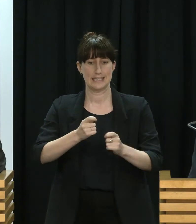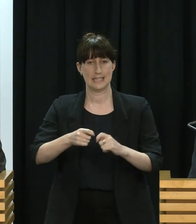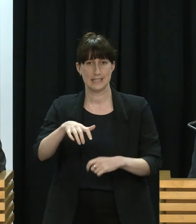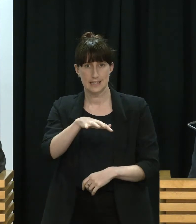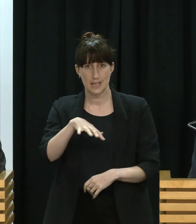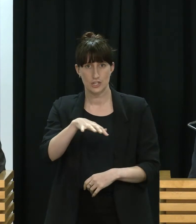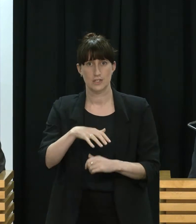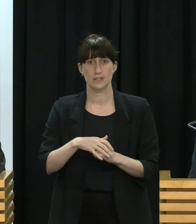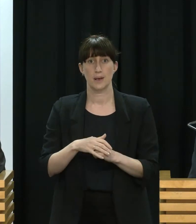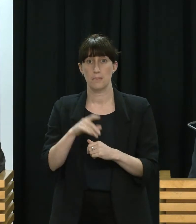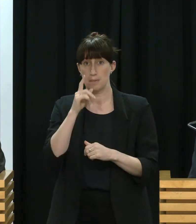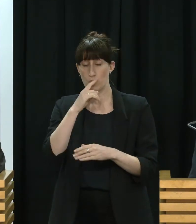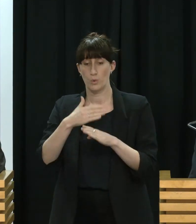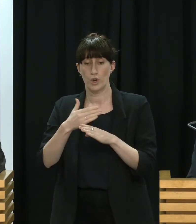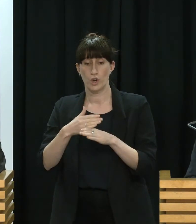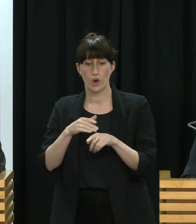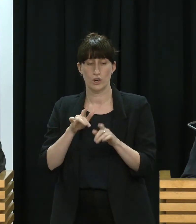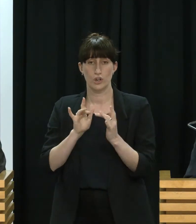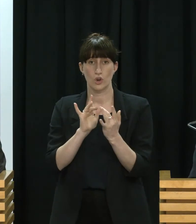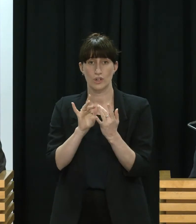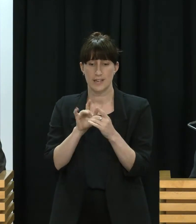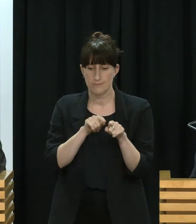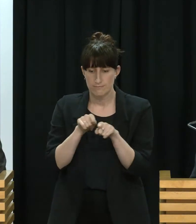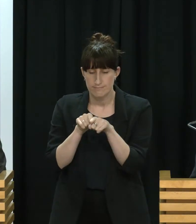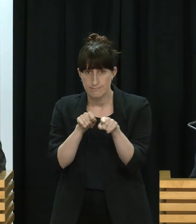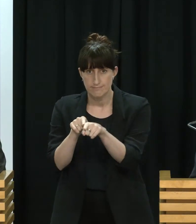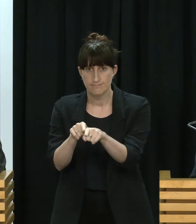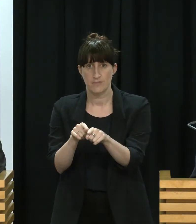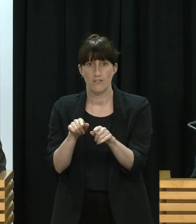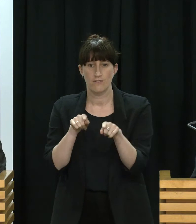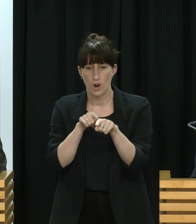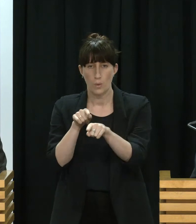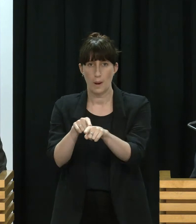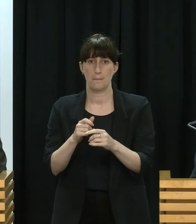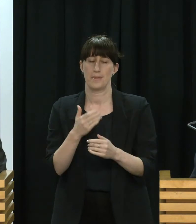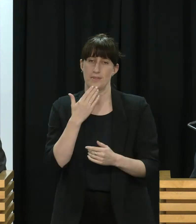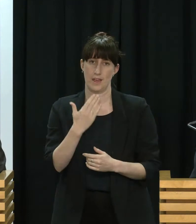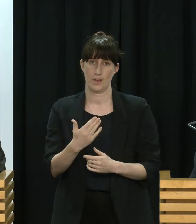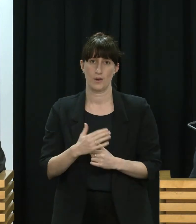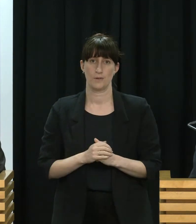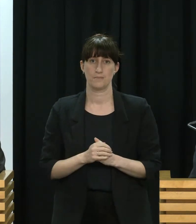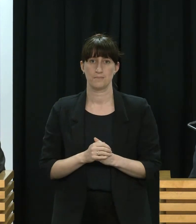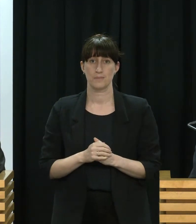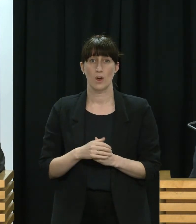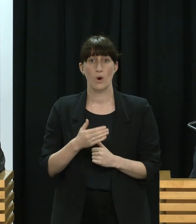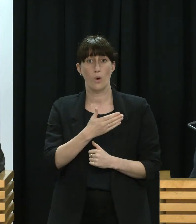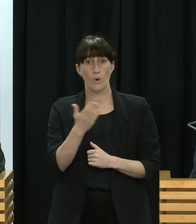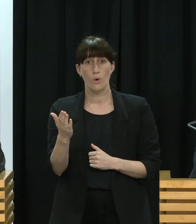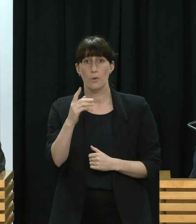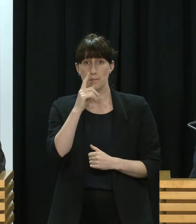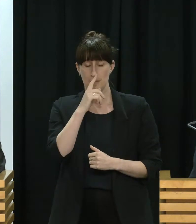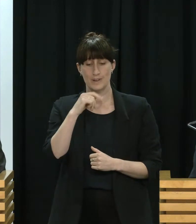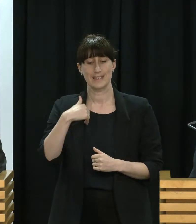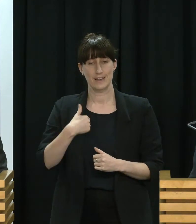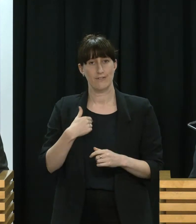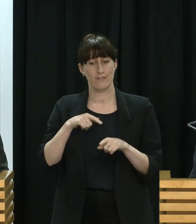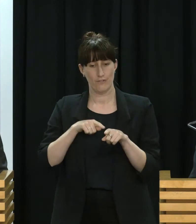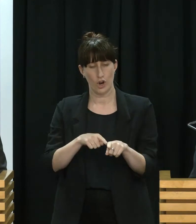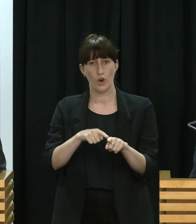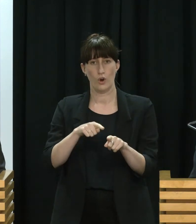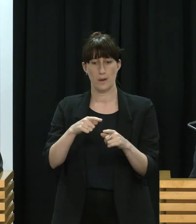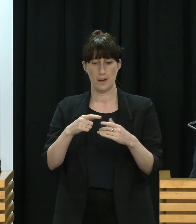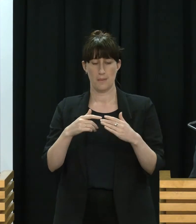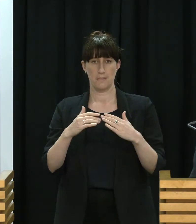to do the contact tracing that we need to see happen. If we all follow the public health guidance, it will help to keep us